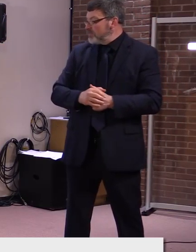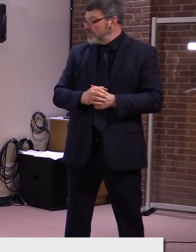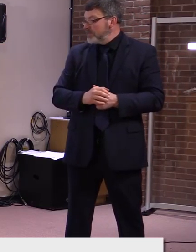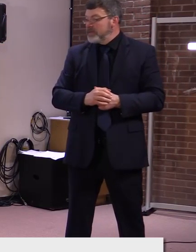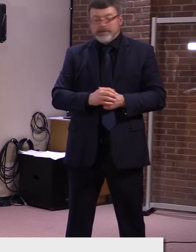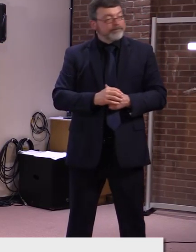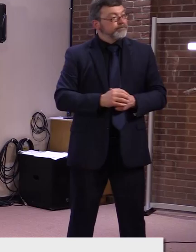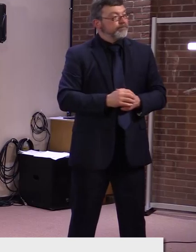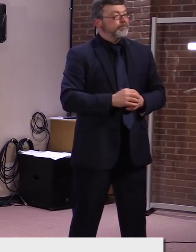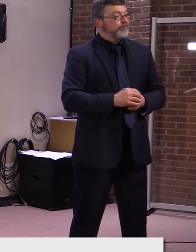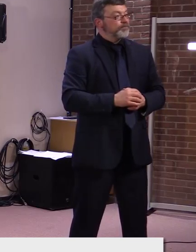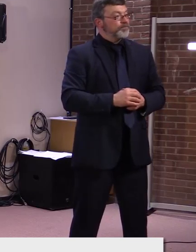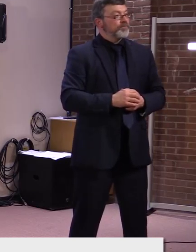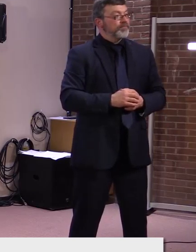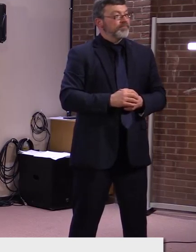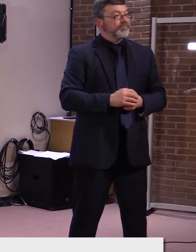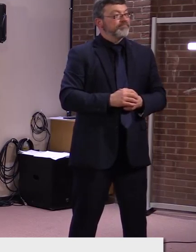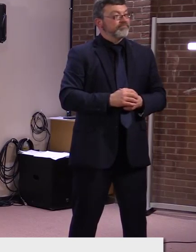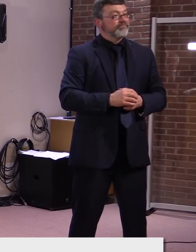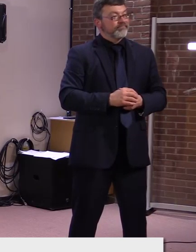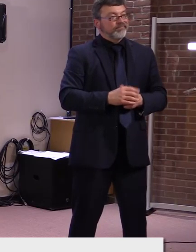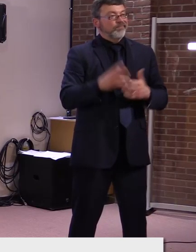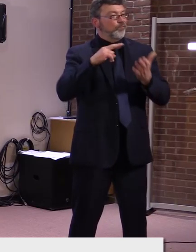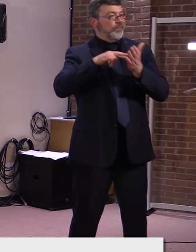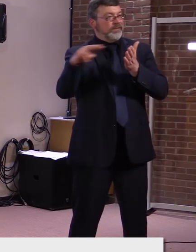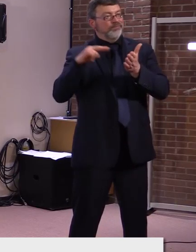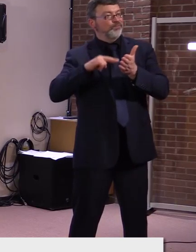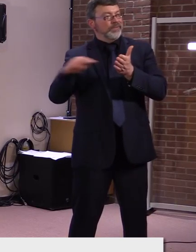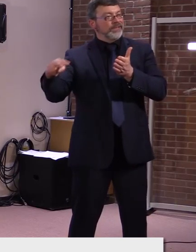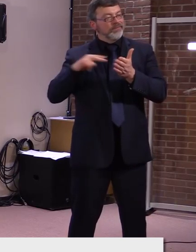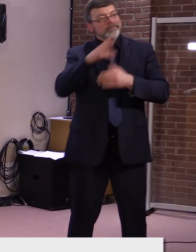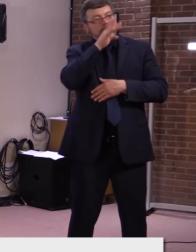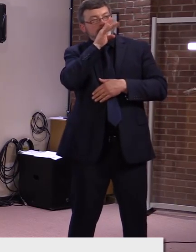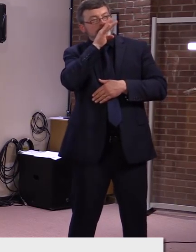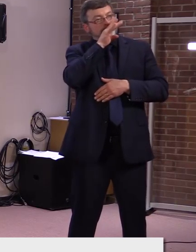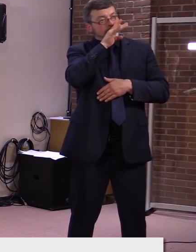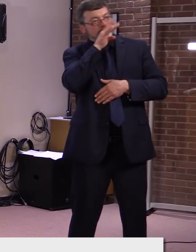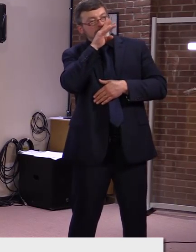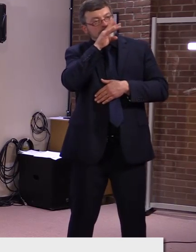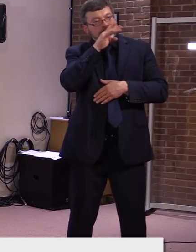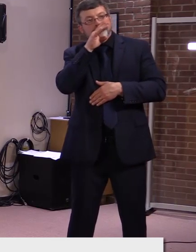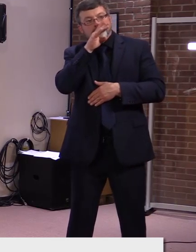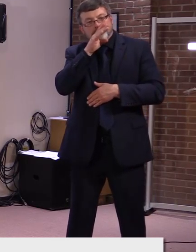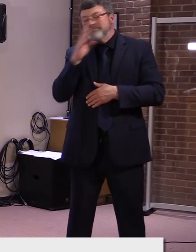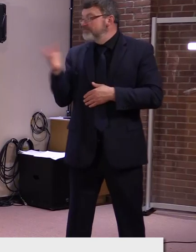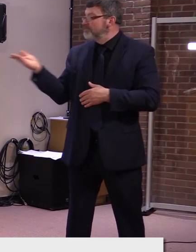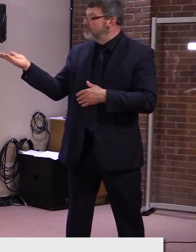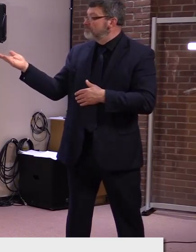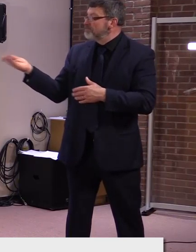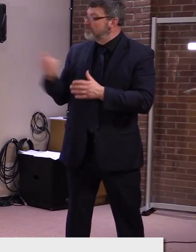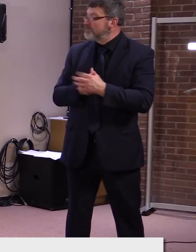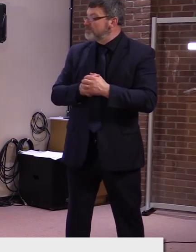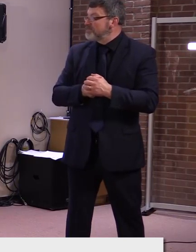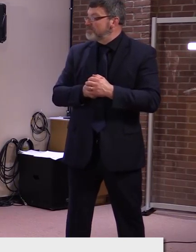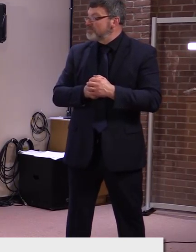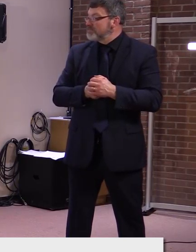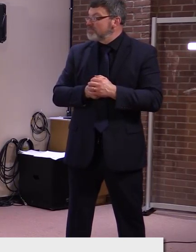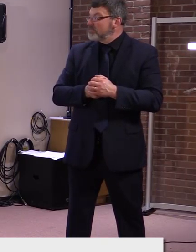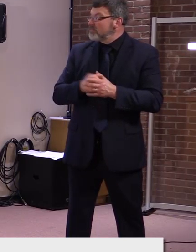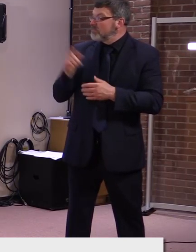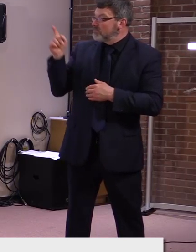Rescue Station in Arlington, Vermont, Pownall Rescue Station in Pownall, Vermont, Porky's Place and Backyard